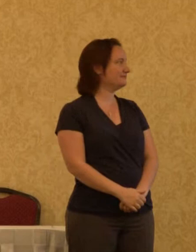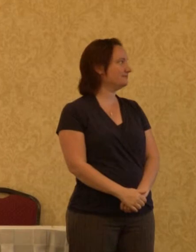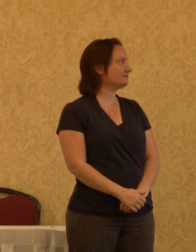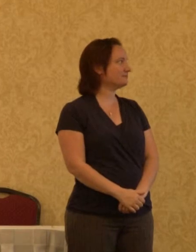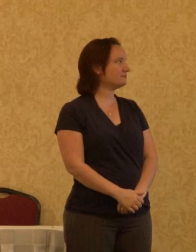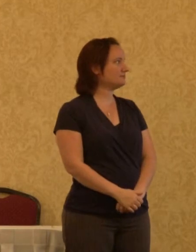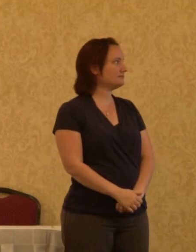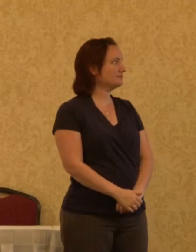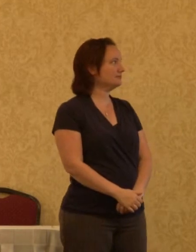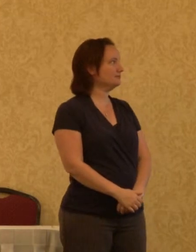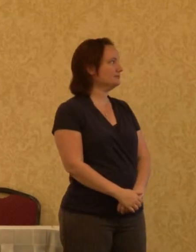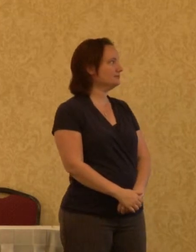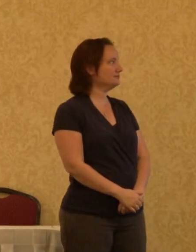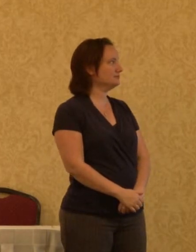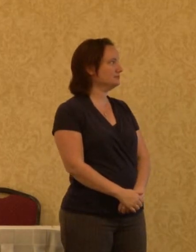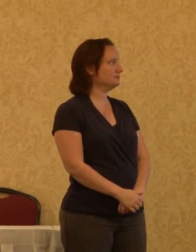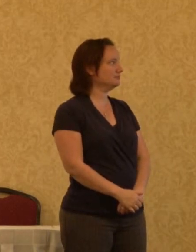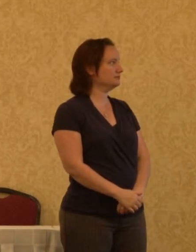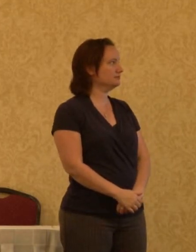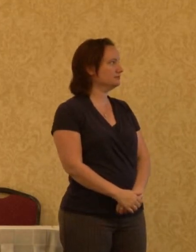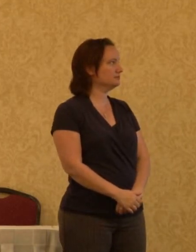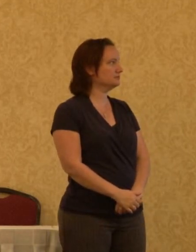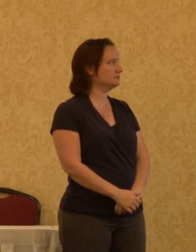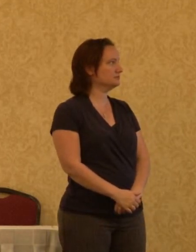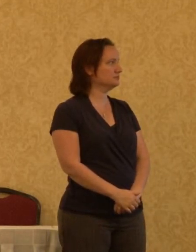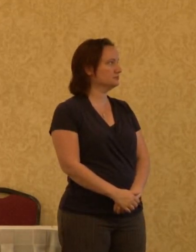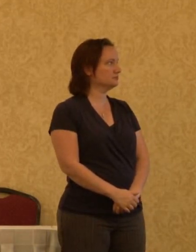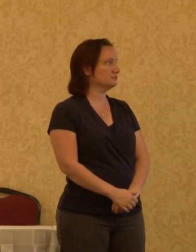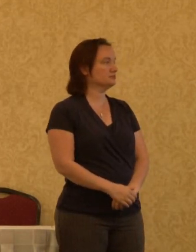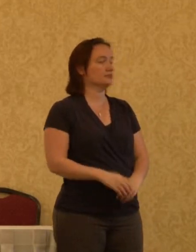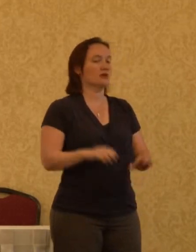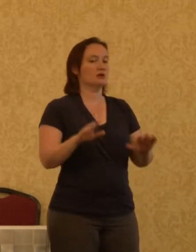This term, children of immigration,